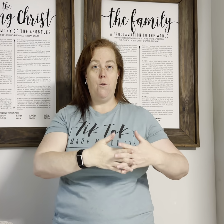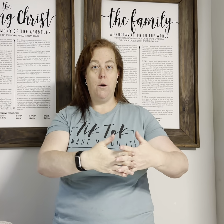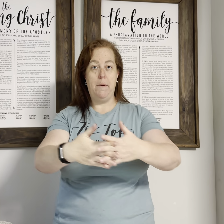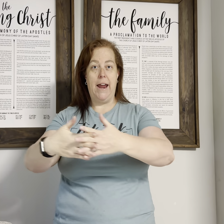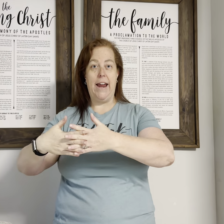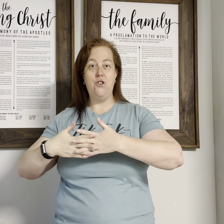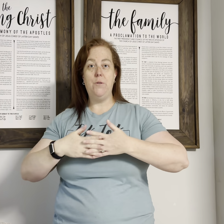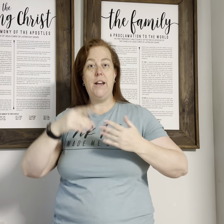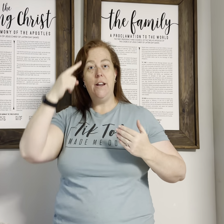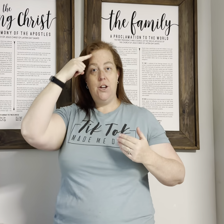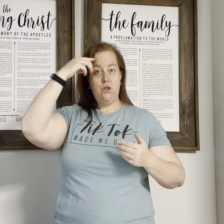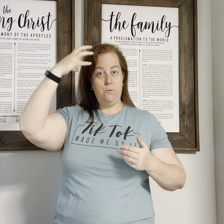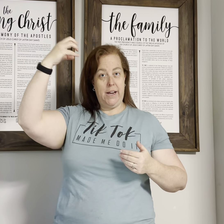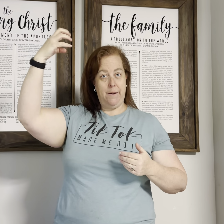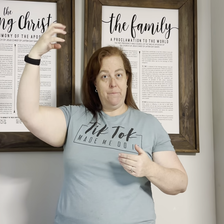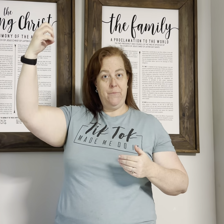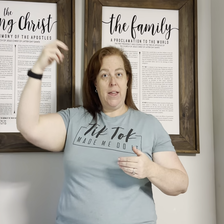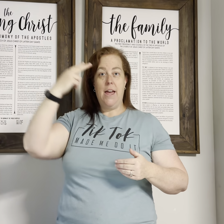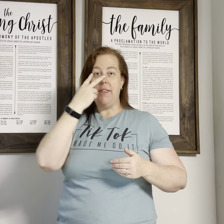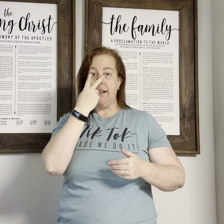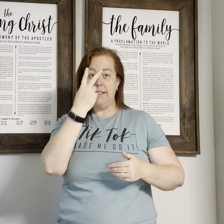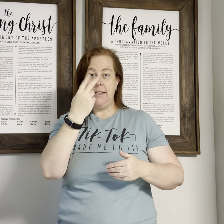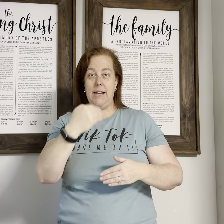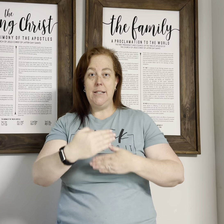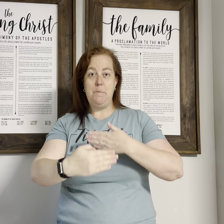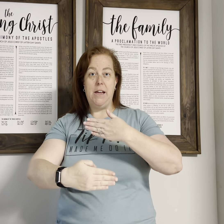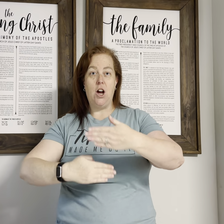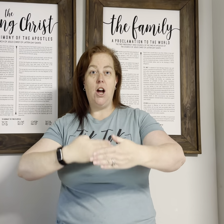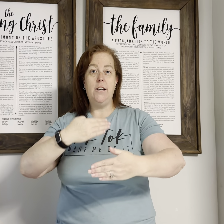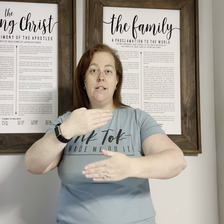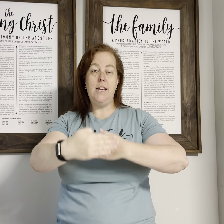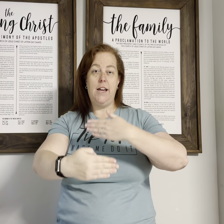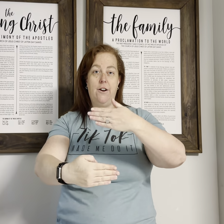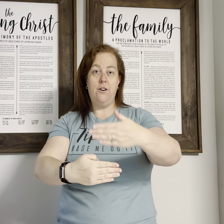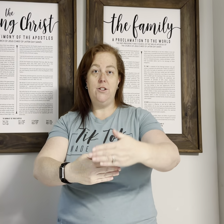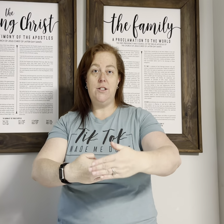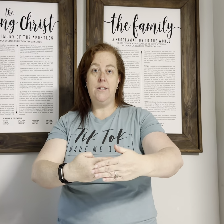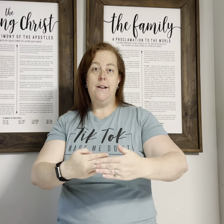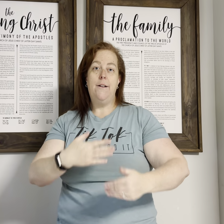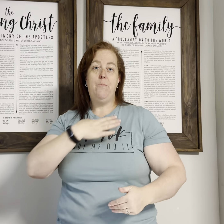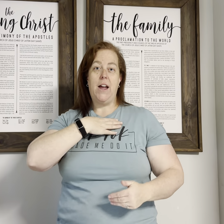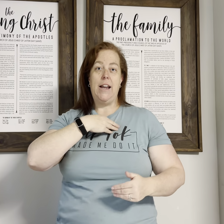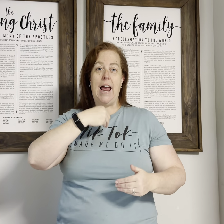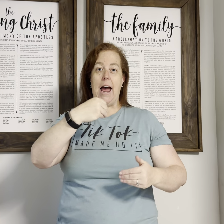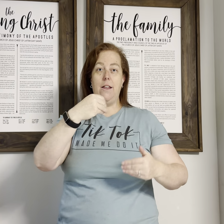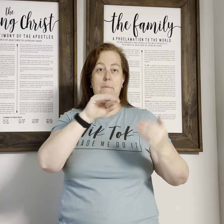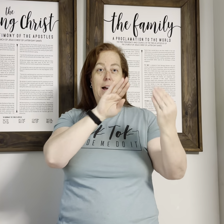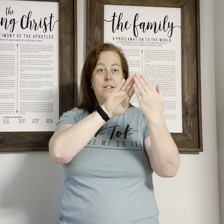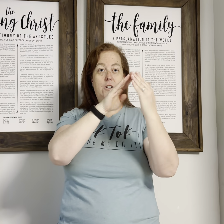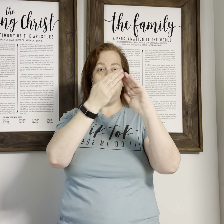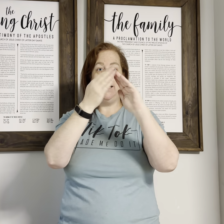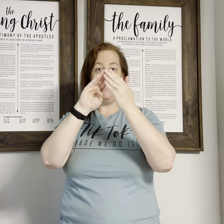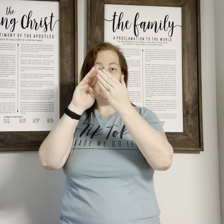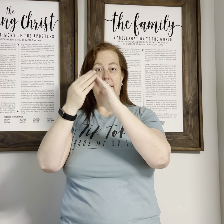for patriot dream that sees beyond the years. Thine alabaster